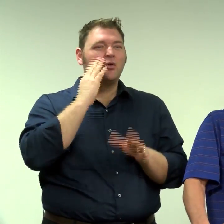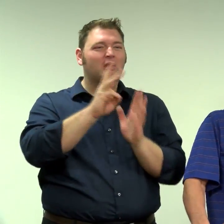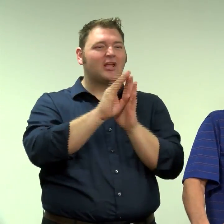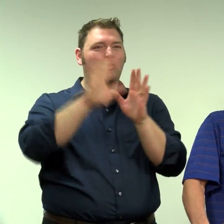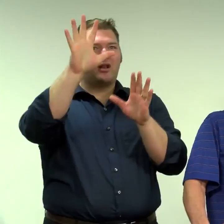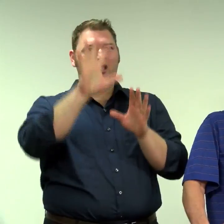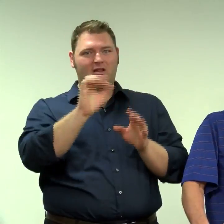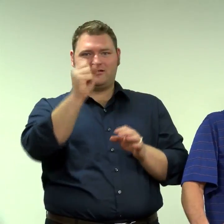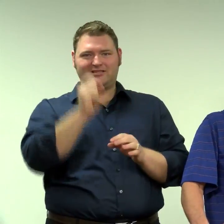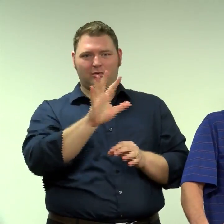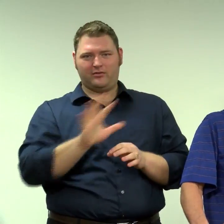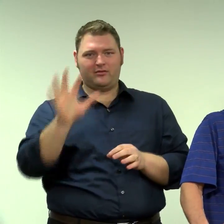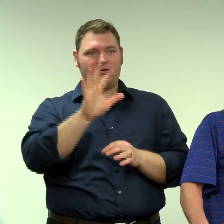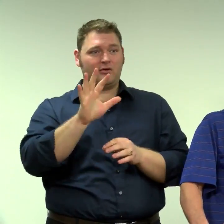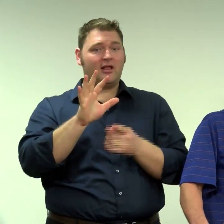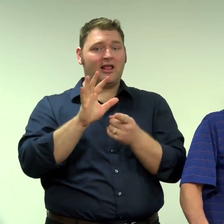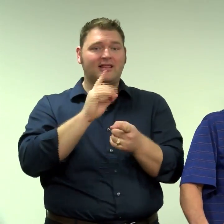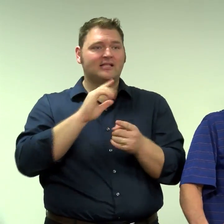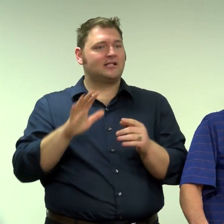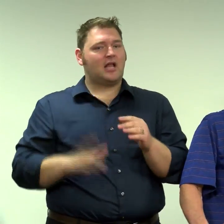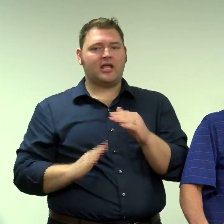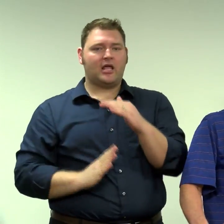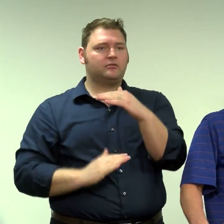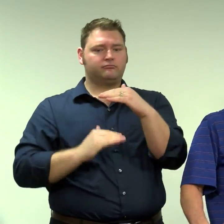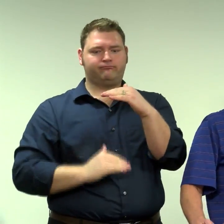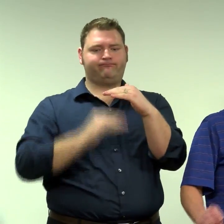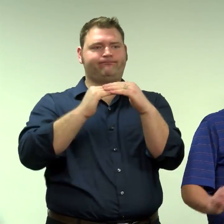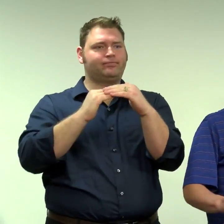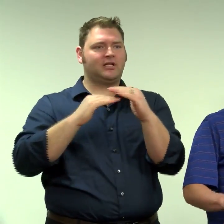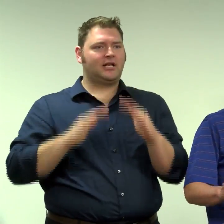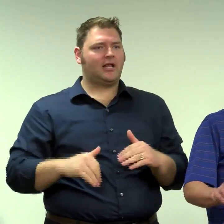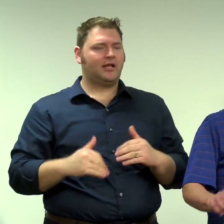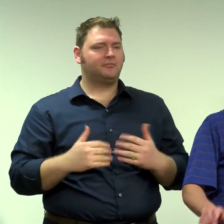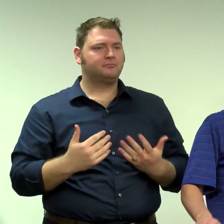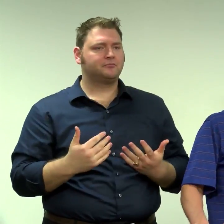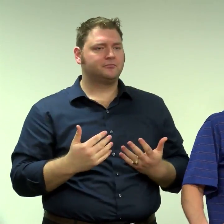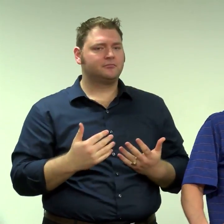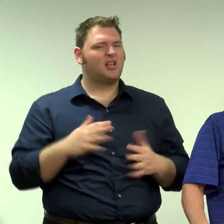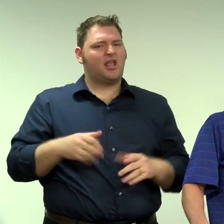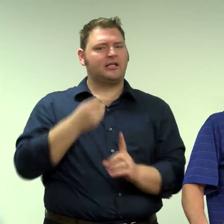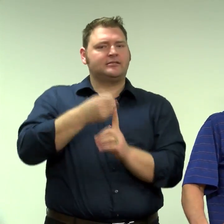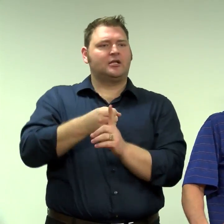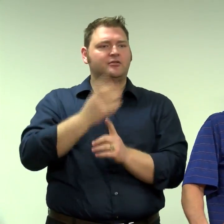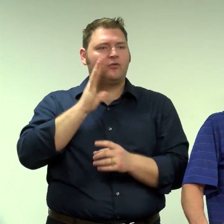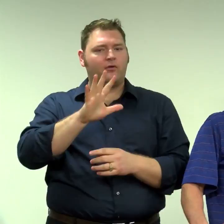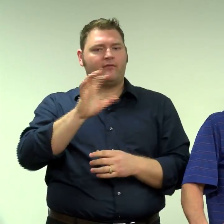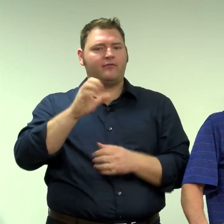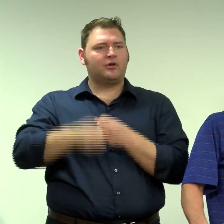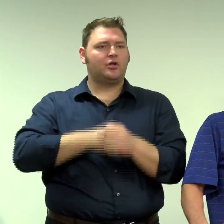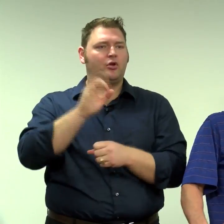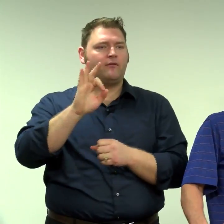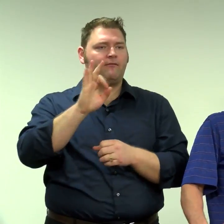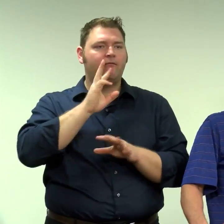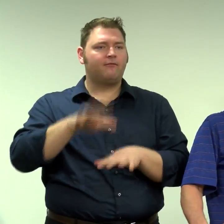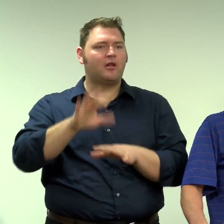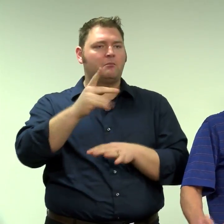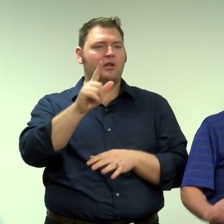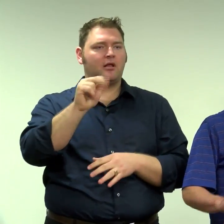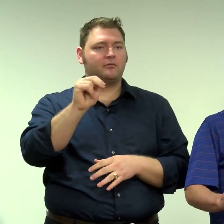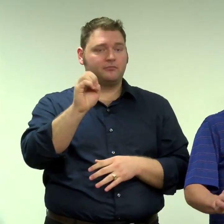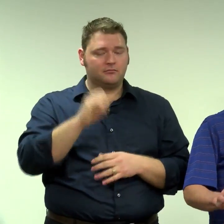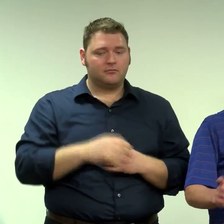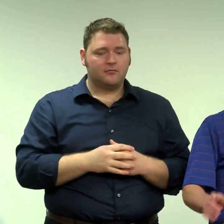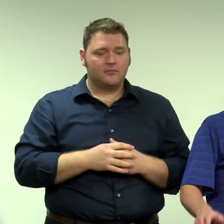foot above the 500-year floodplain. And so we're just trying to make sure that we monitor that as we move forward. Flood control is